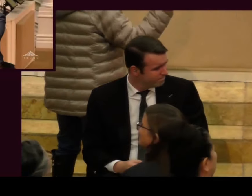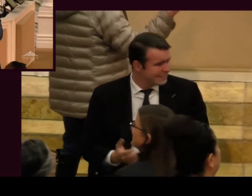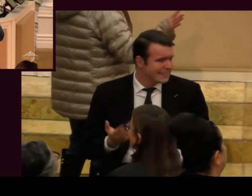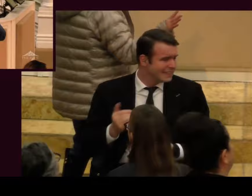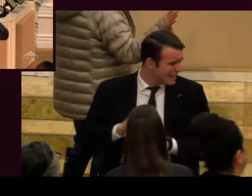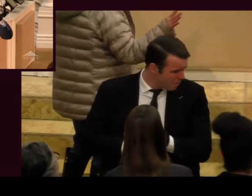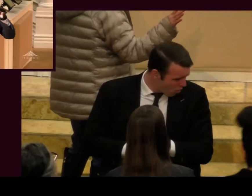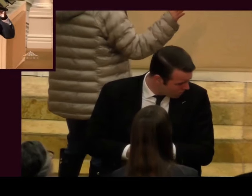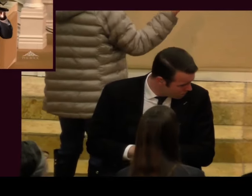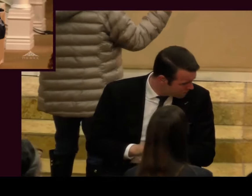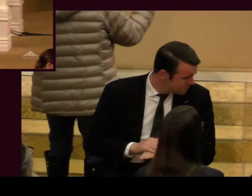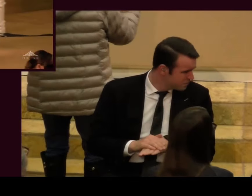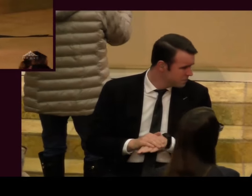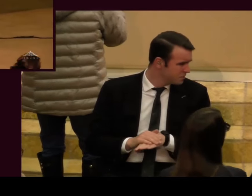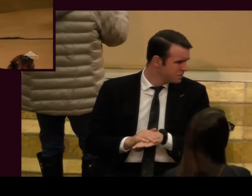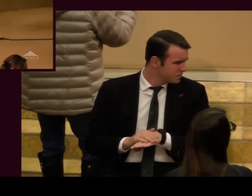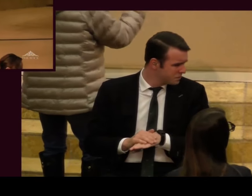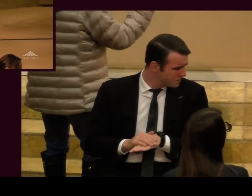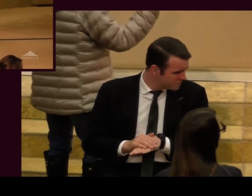Come on.